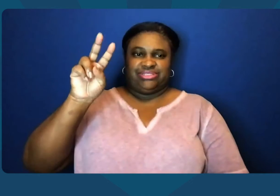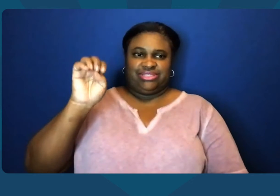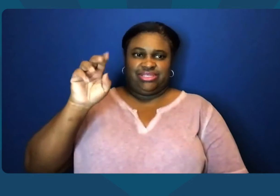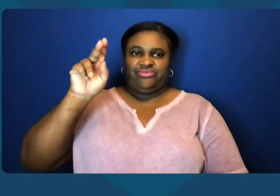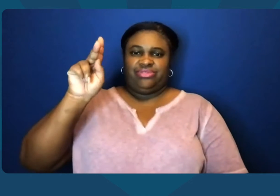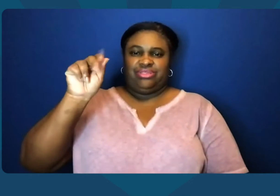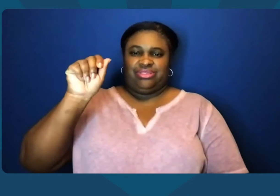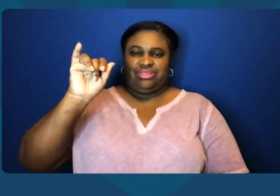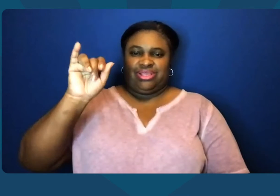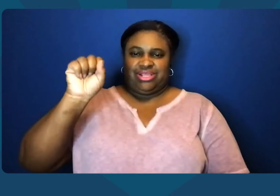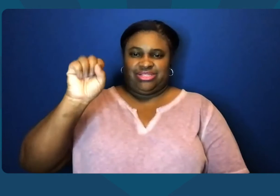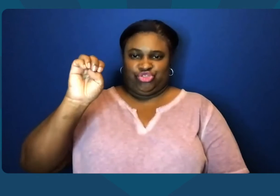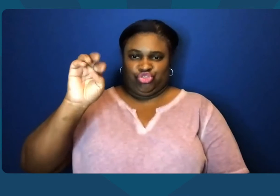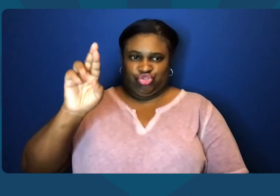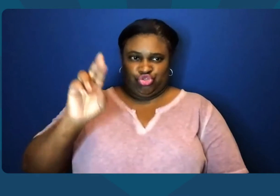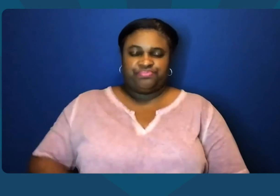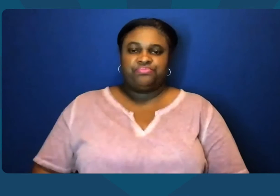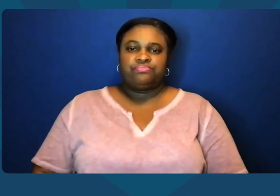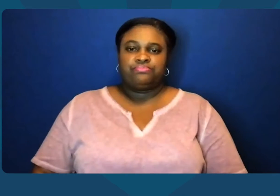Steve Kaiser,